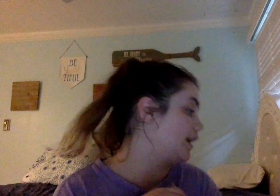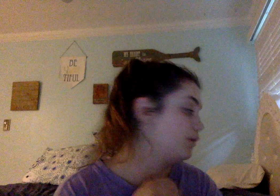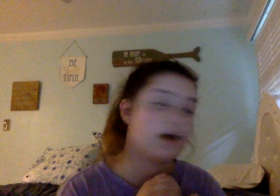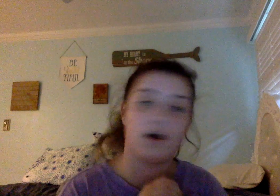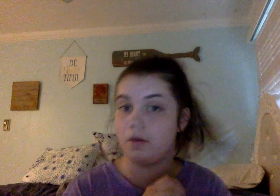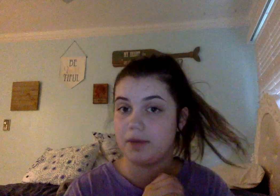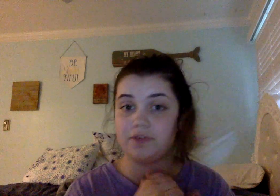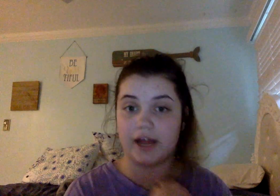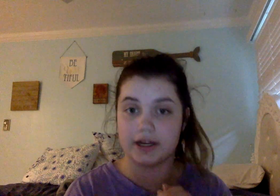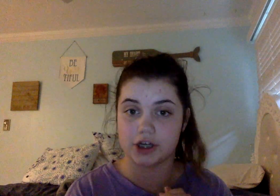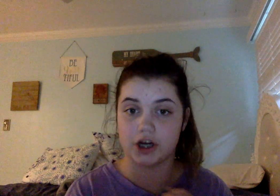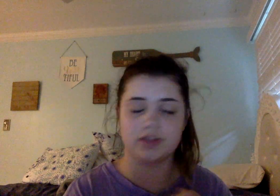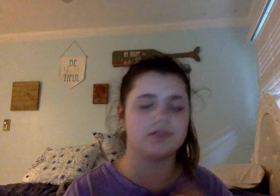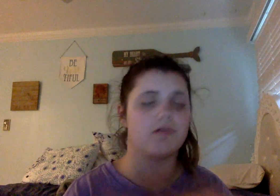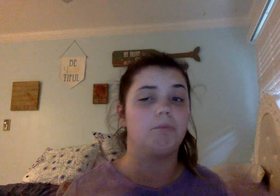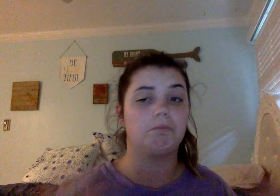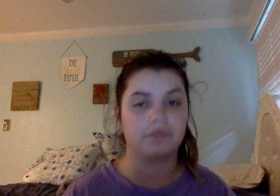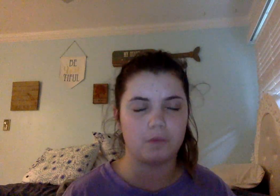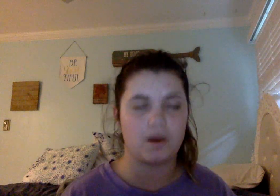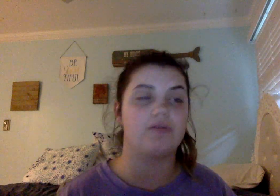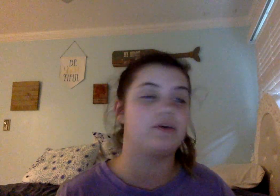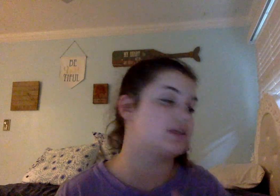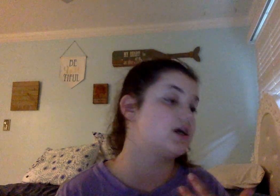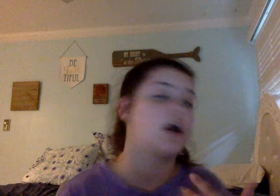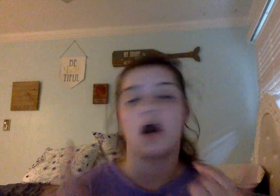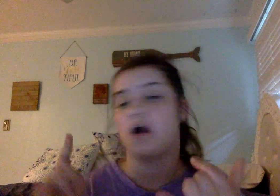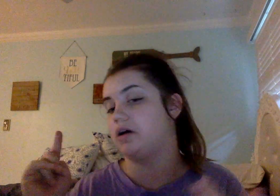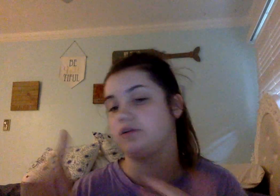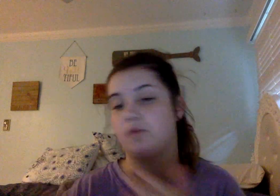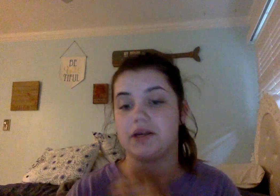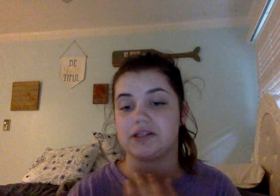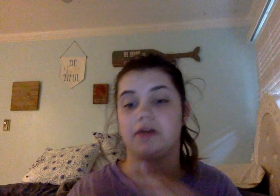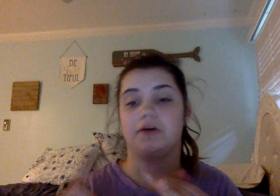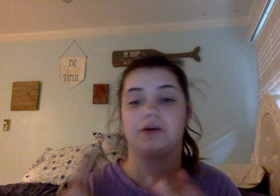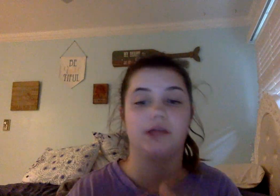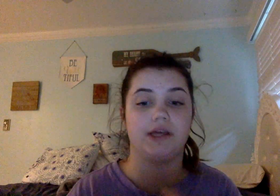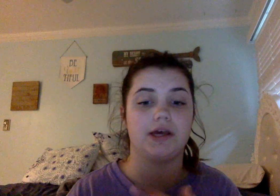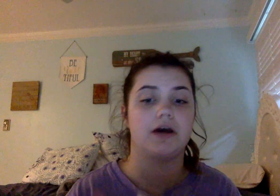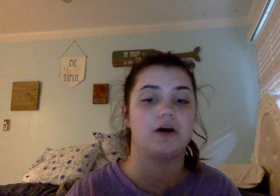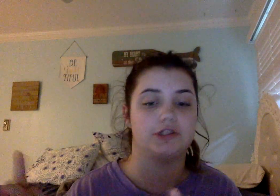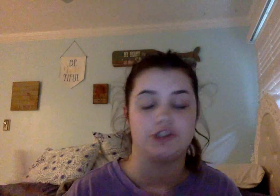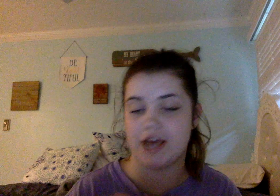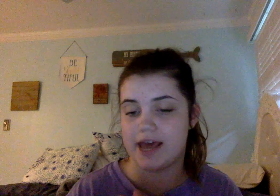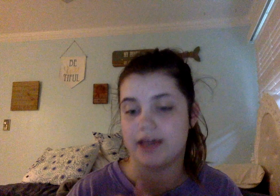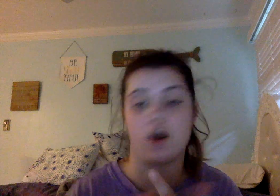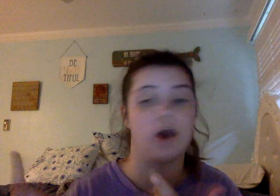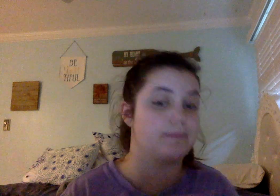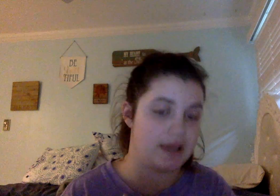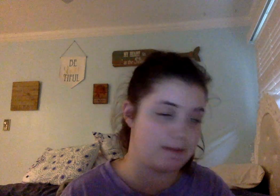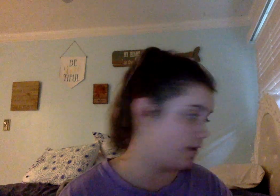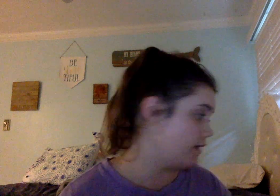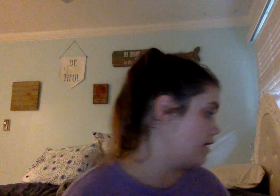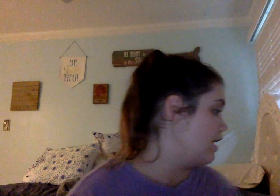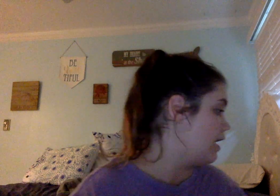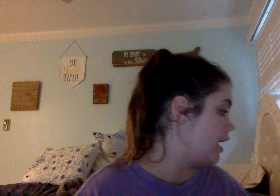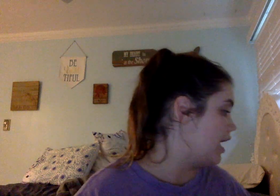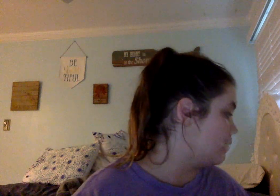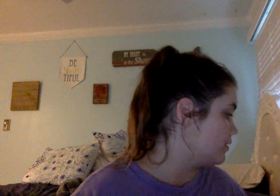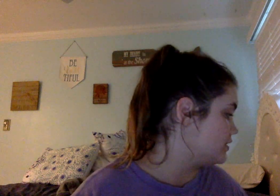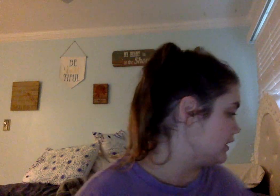We all make flashcards, whether it's on Quizlet, on Kia, on Chegg, on paper. I personally like